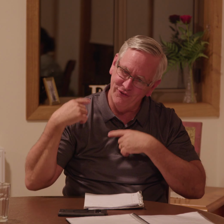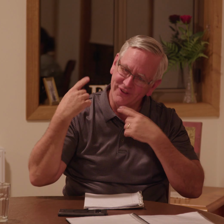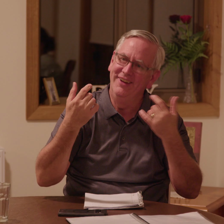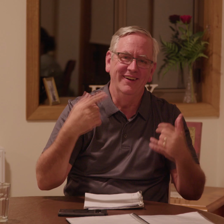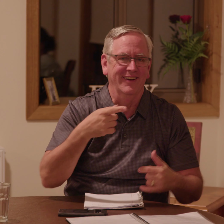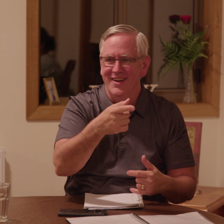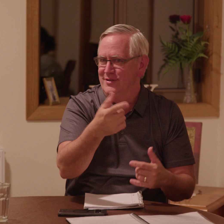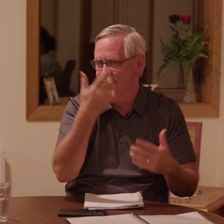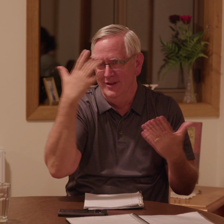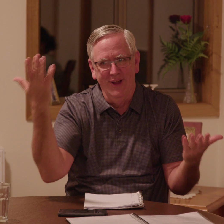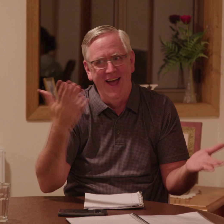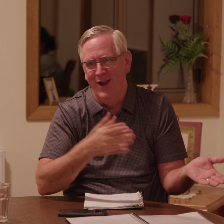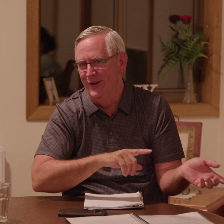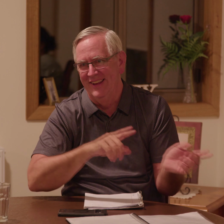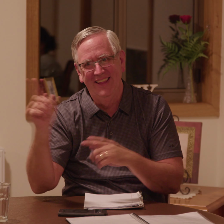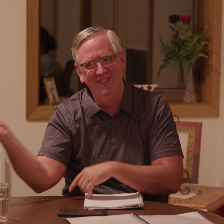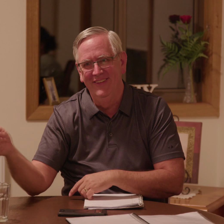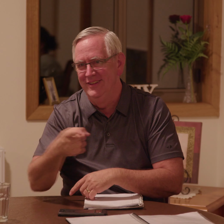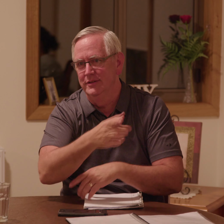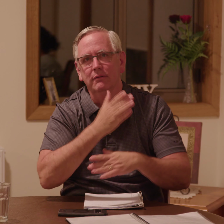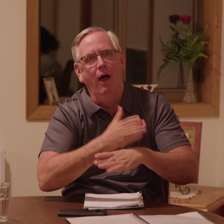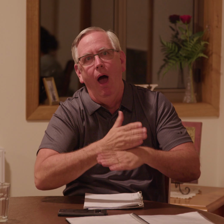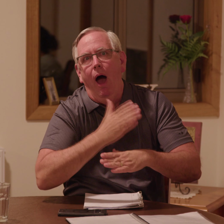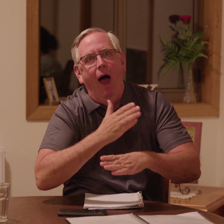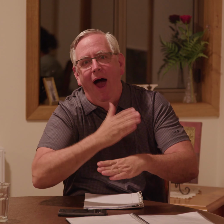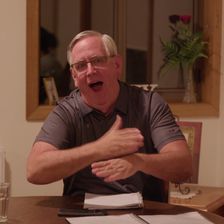married into the deaf world, and now she doesn't know how to lead.